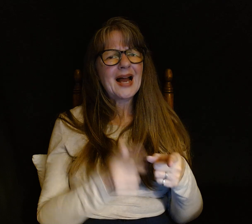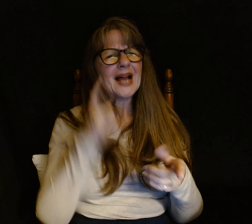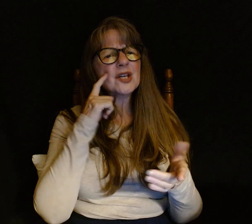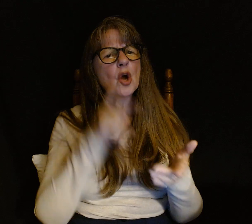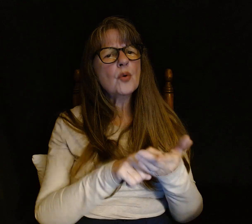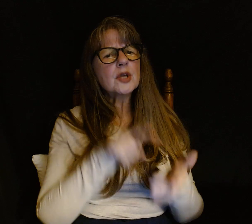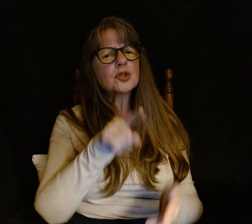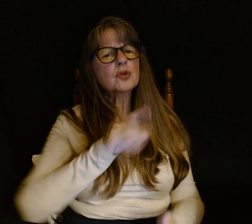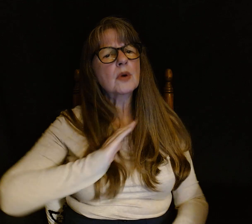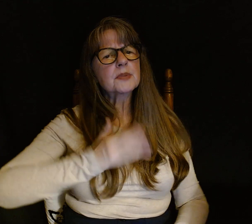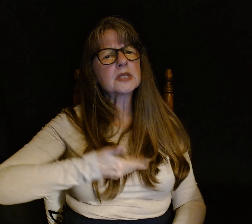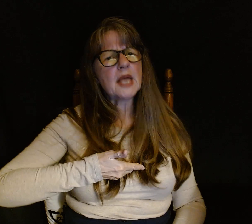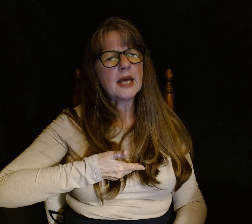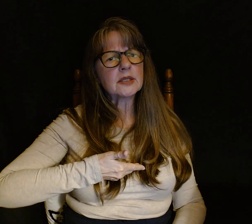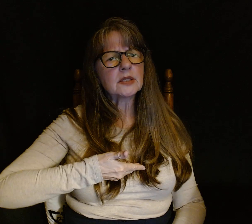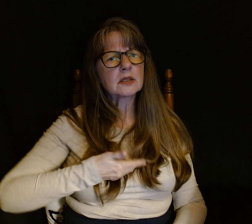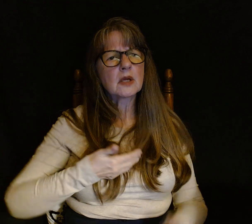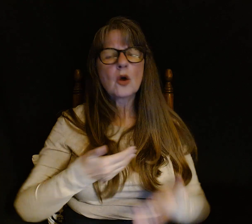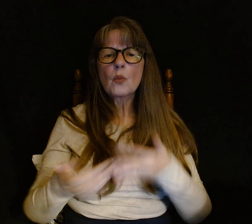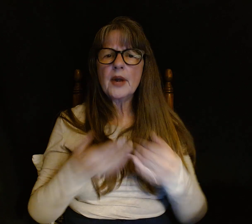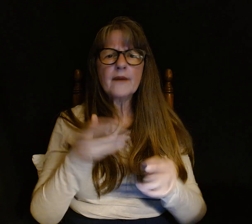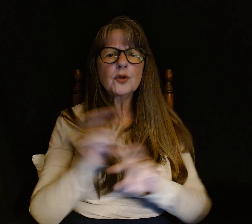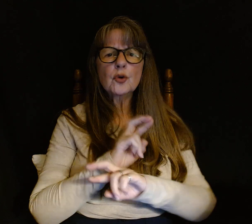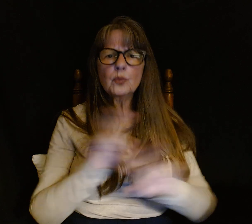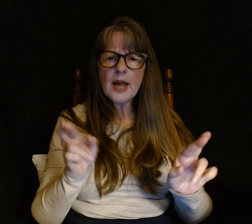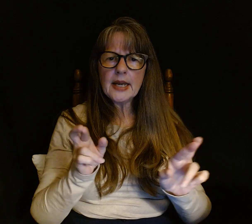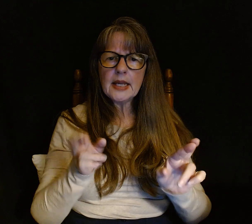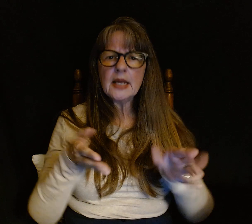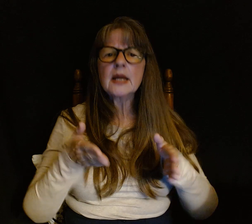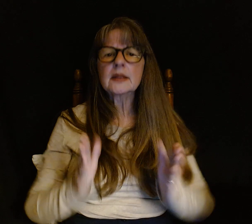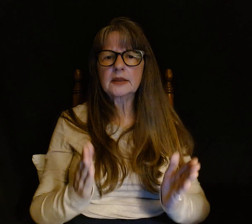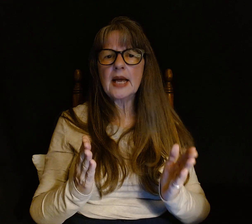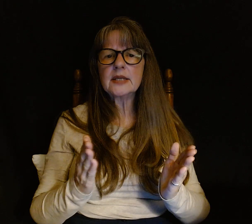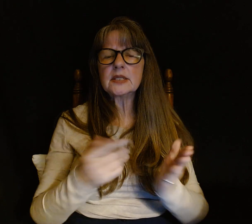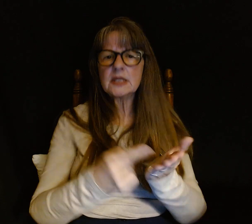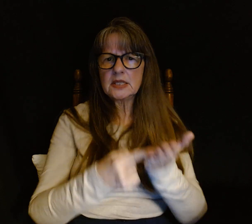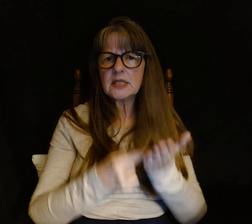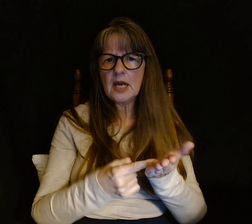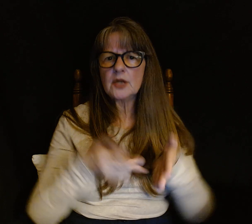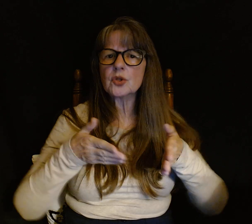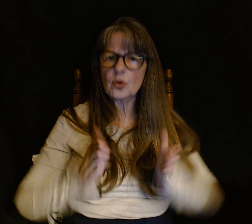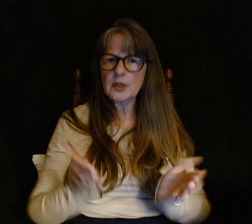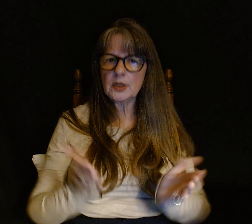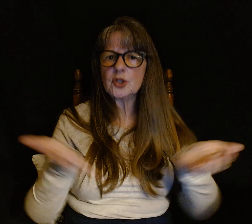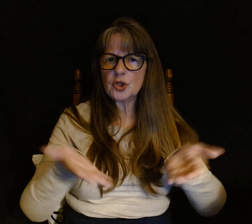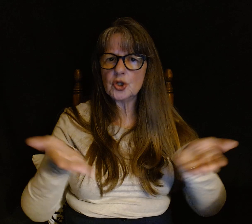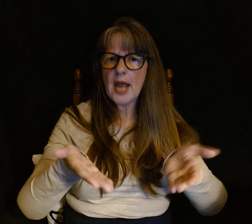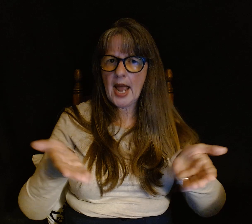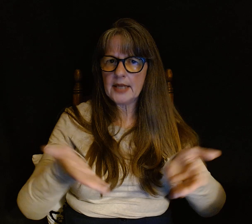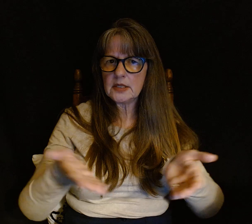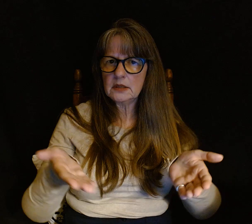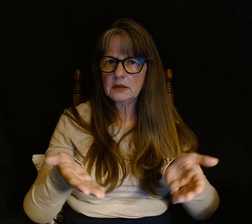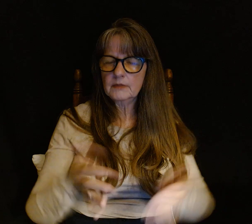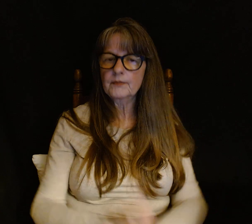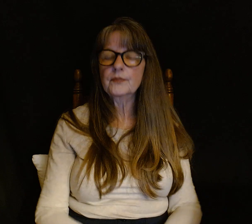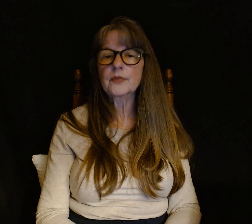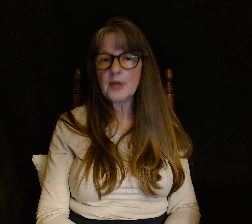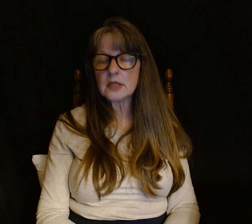I notice you upset. Whenever you're ready, let's discuss or let's chat. That's a